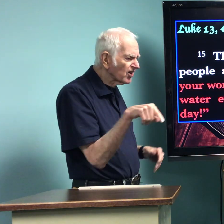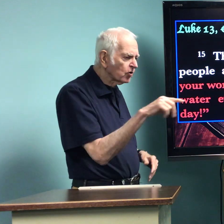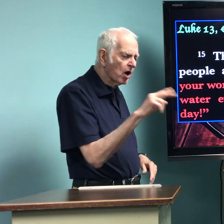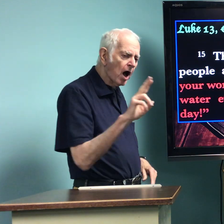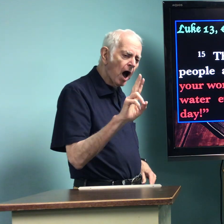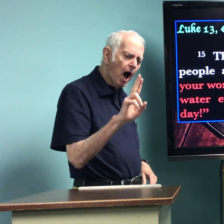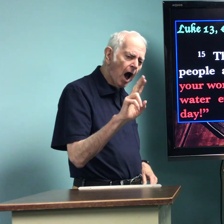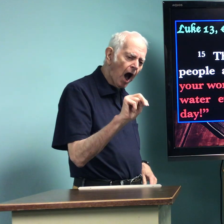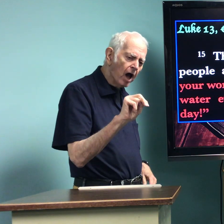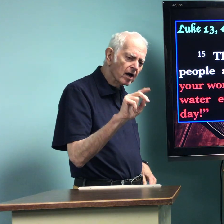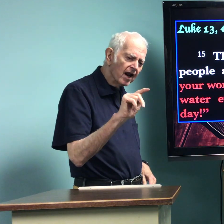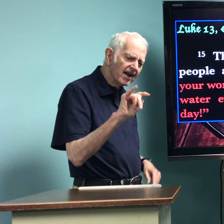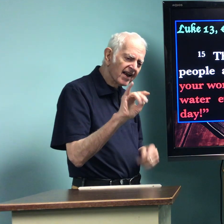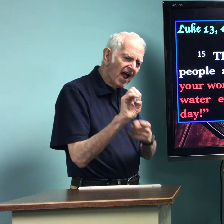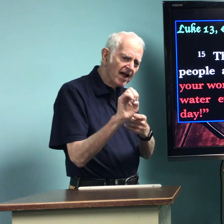All of you untie,